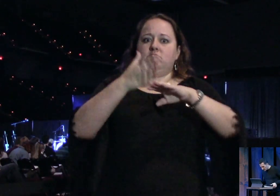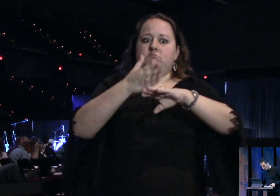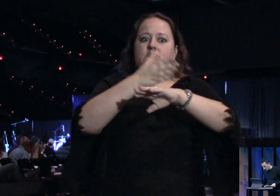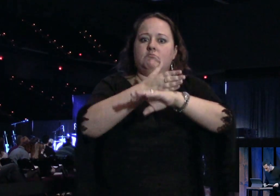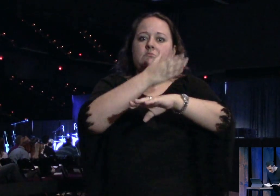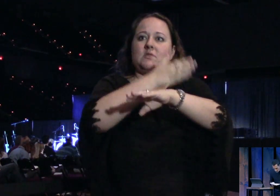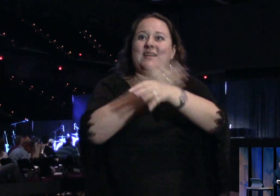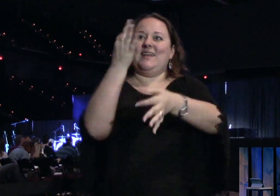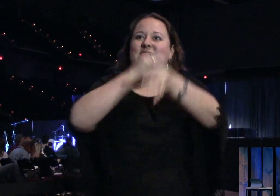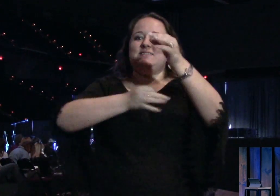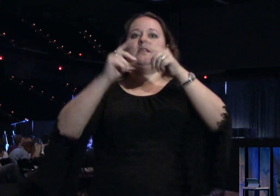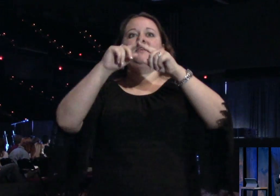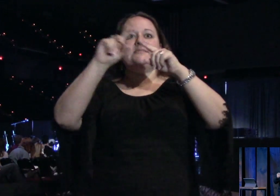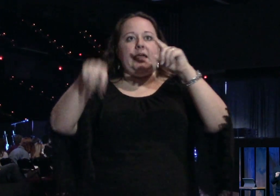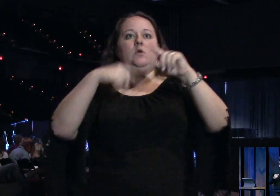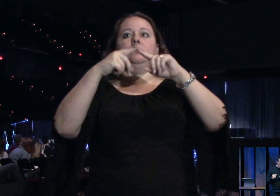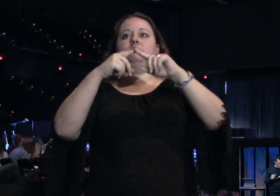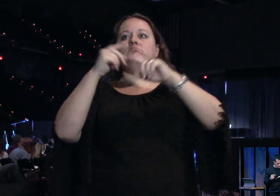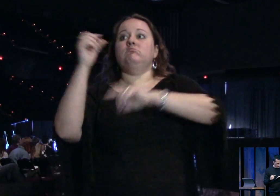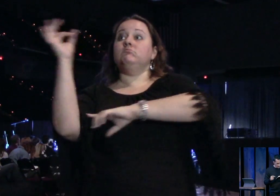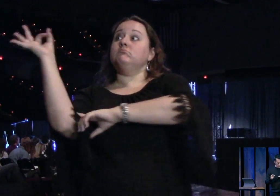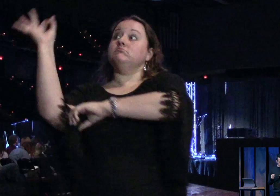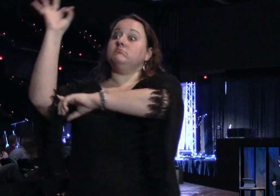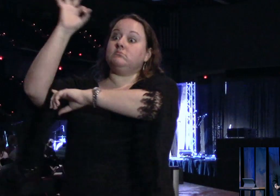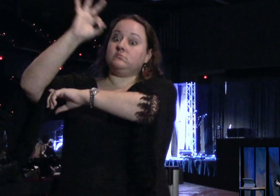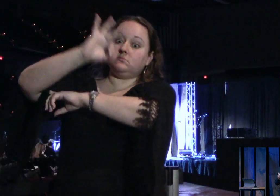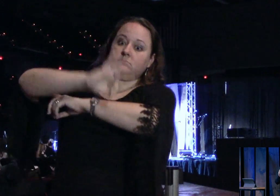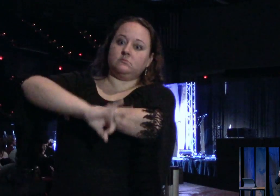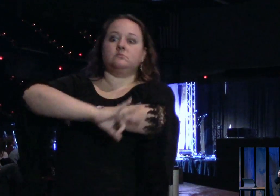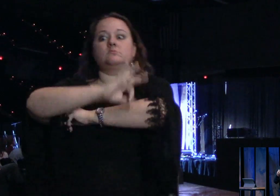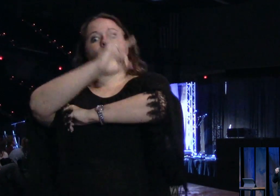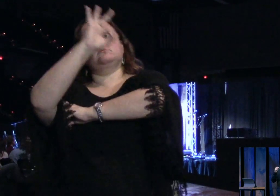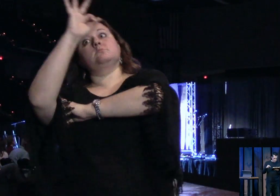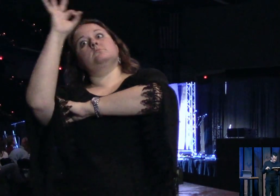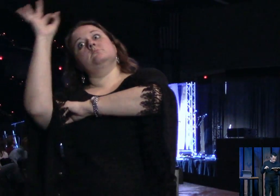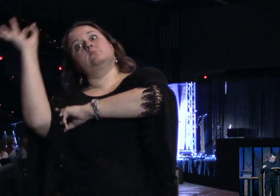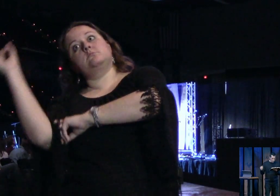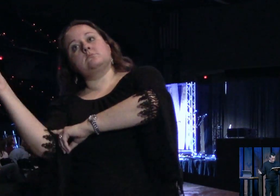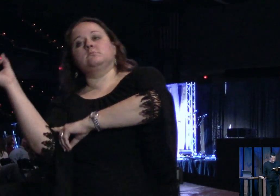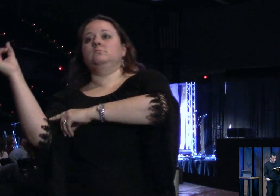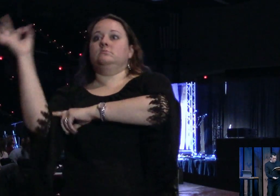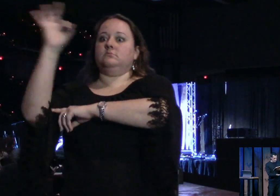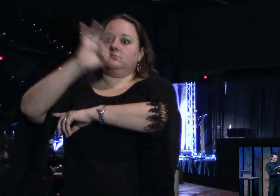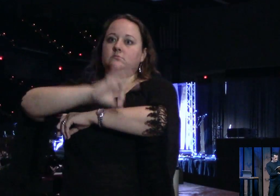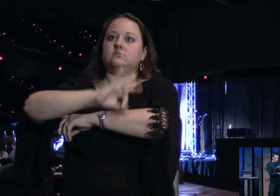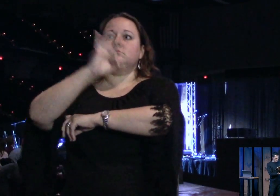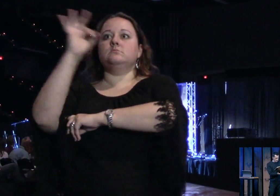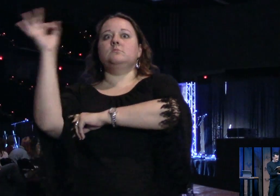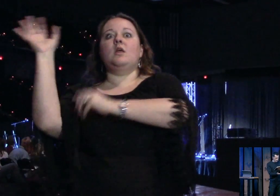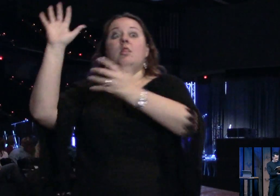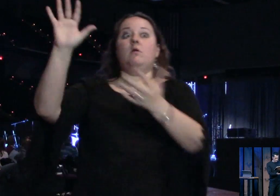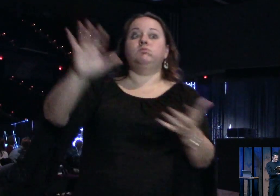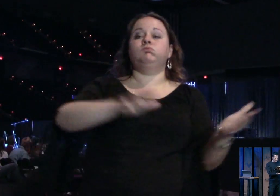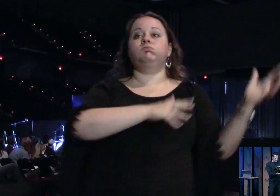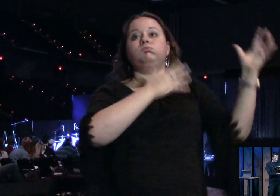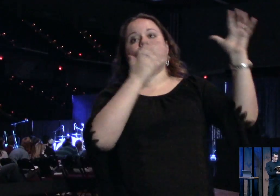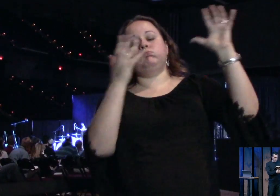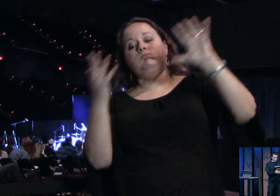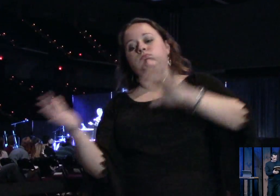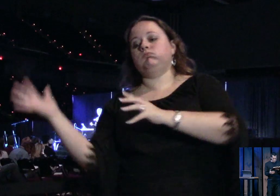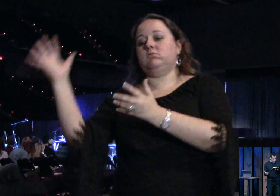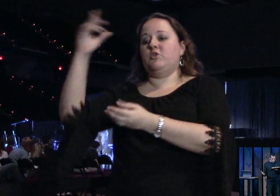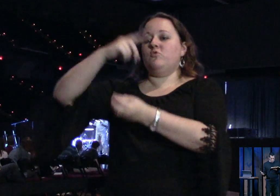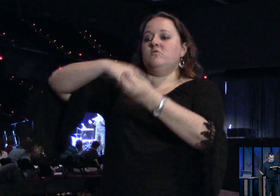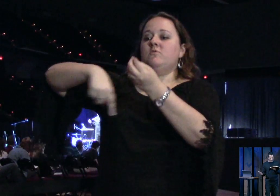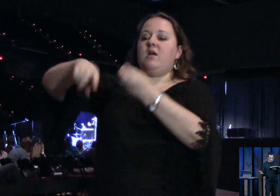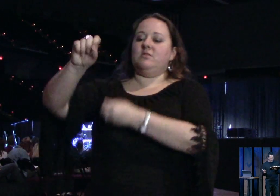they're cycling. Look at what he says in verses 5 through 8 again. He says, the sun rises and the sun goes down and hastens to the place where it rises. The